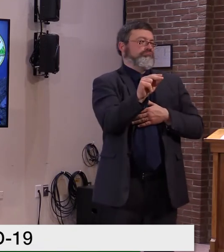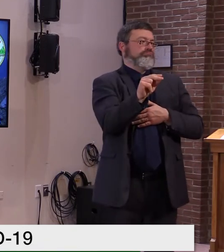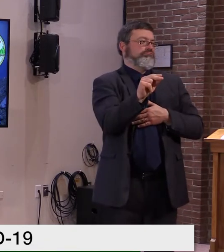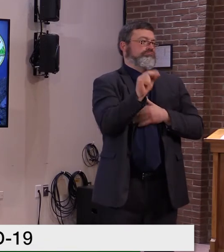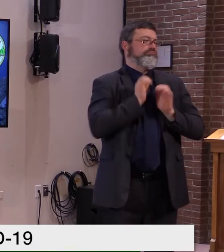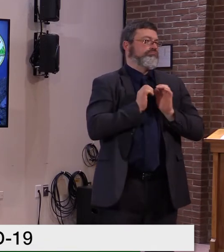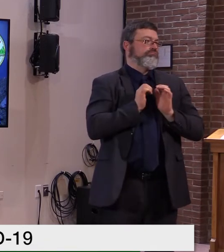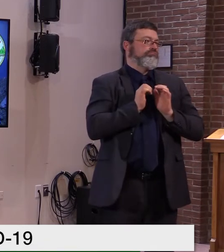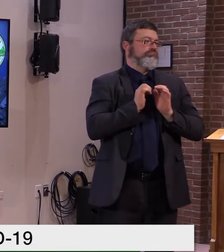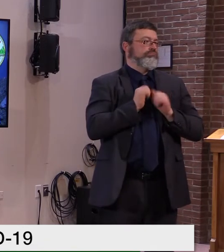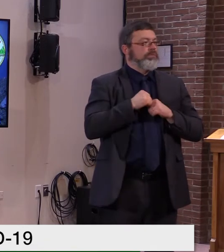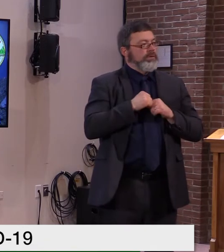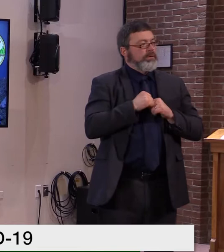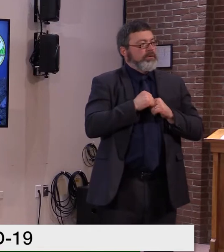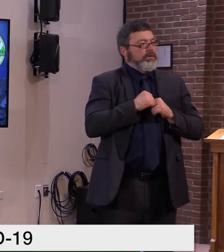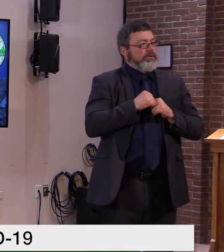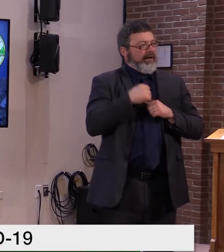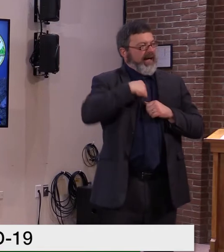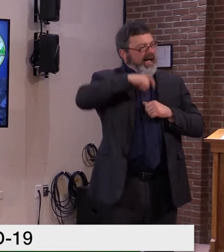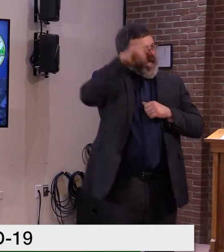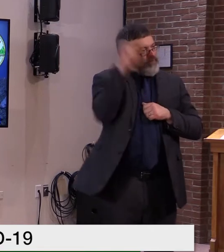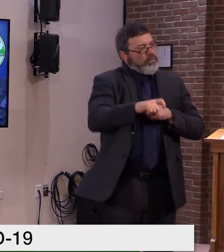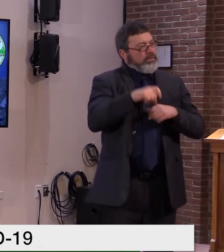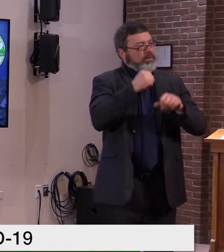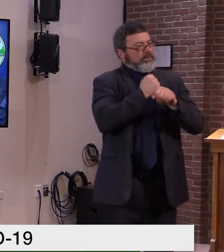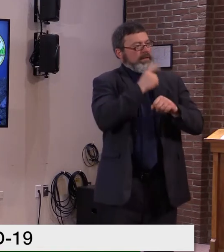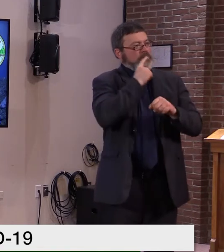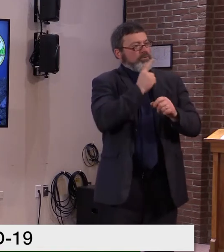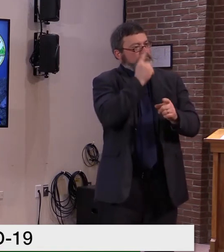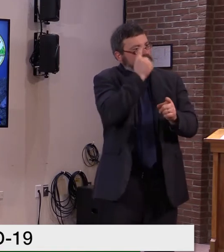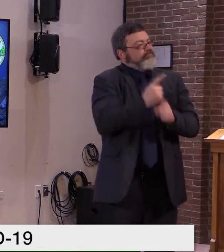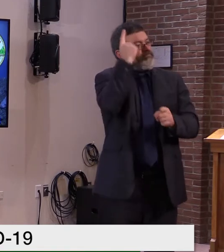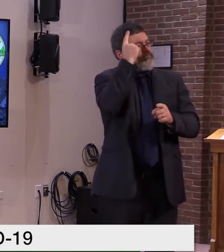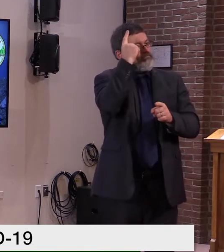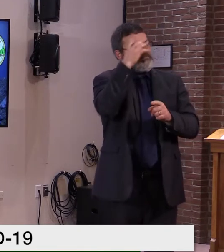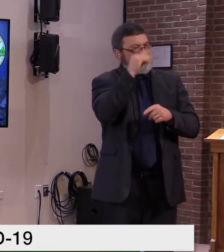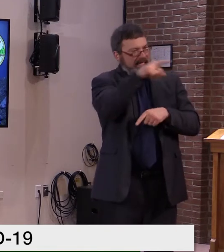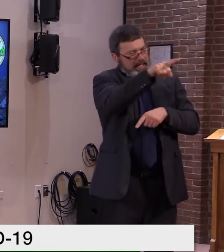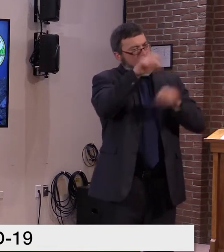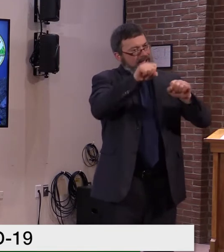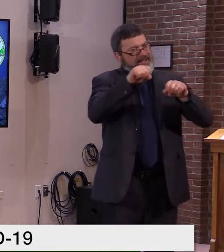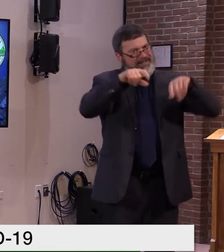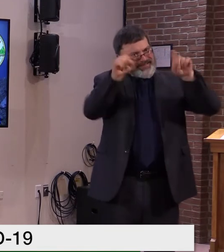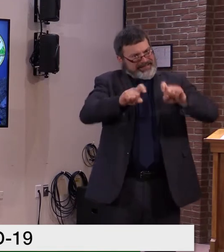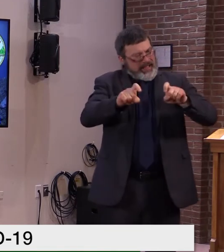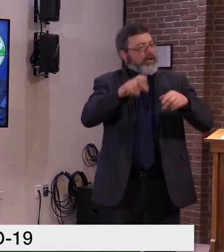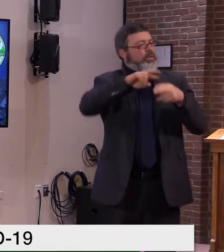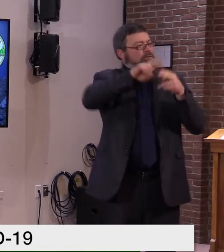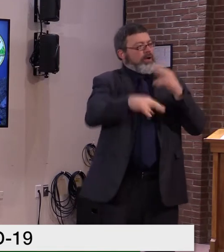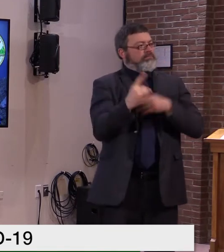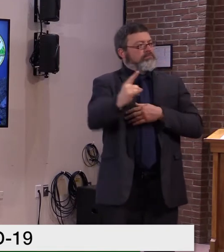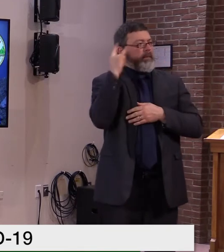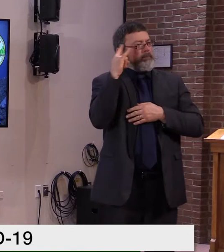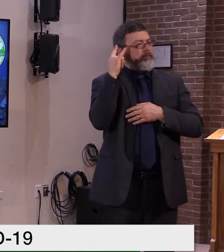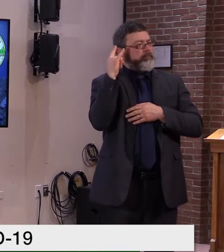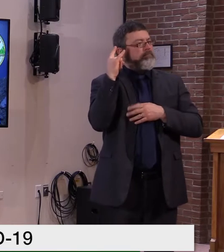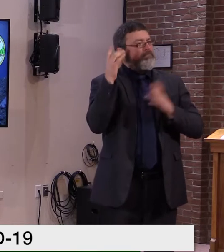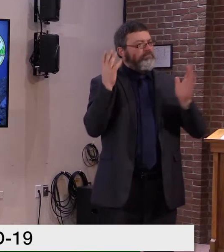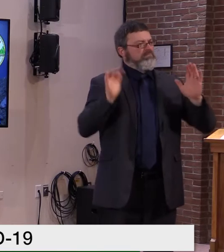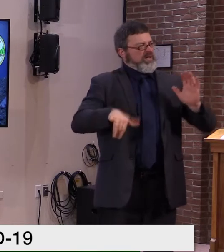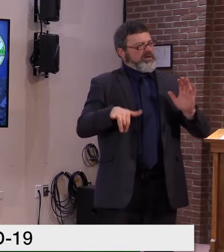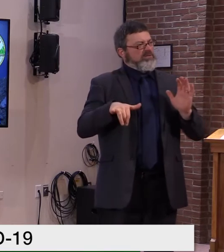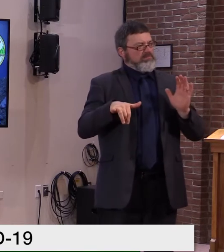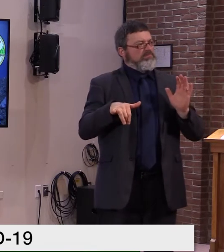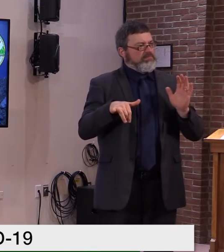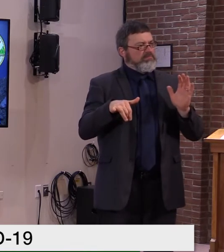testing needs and testing to be trusted by Vermonters. This incident can erode trust,